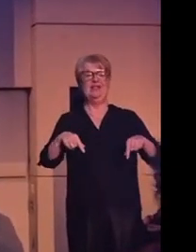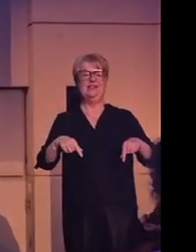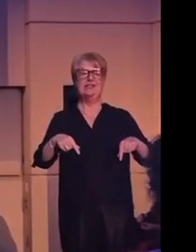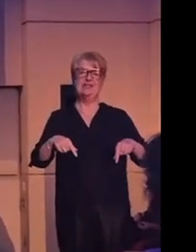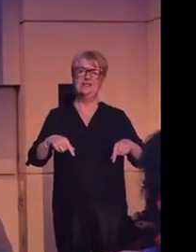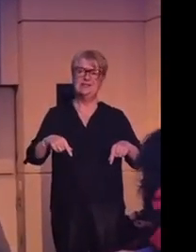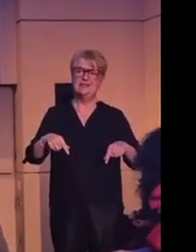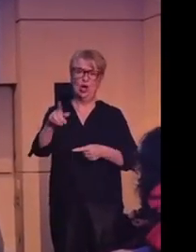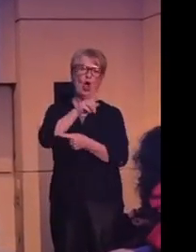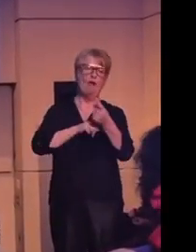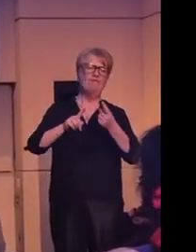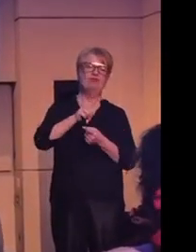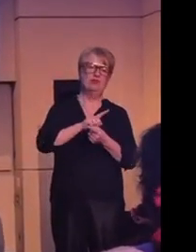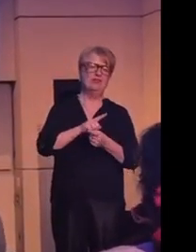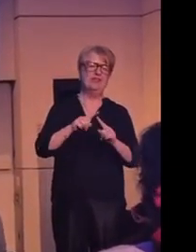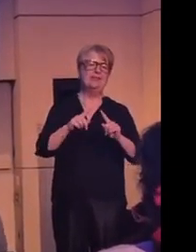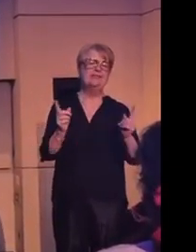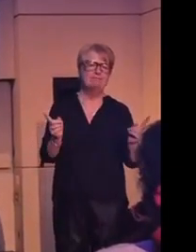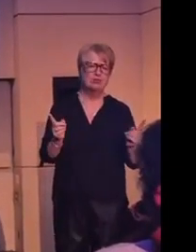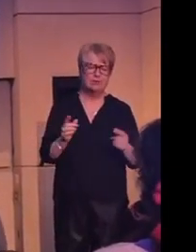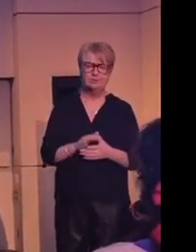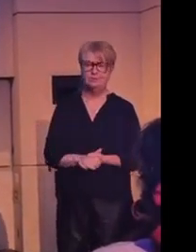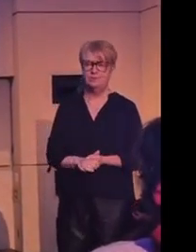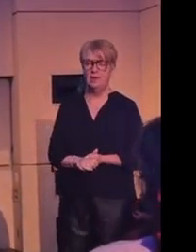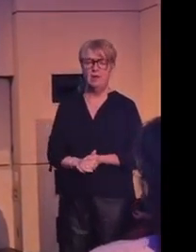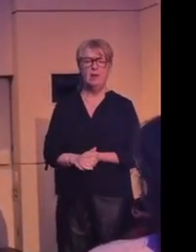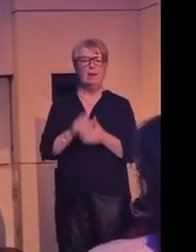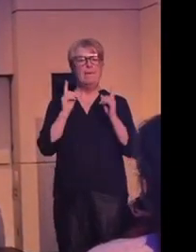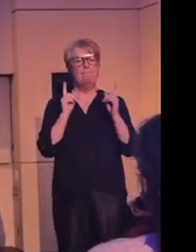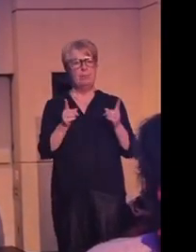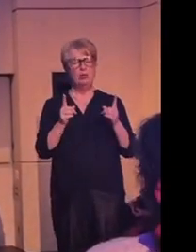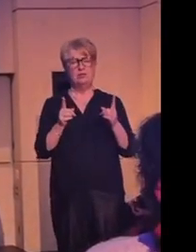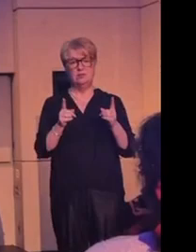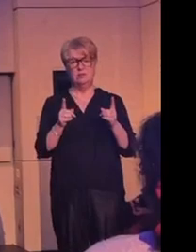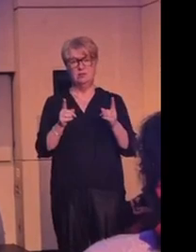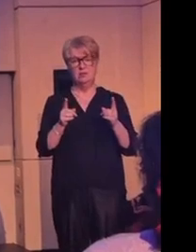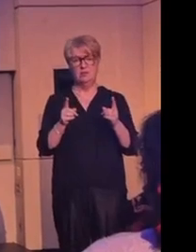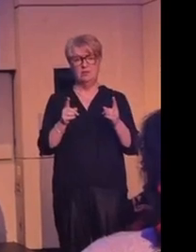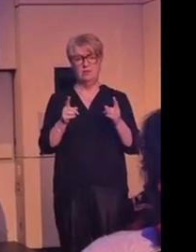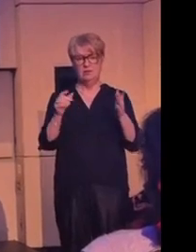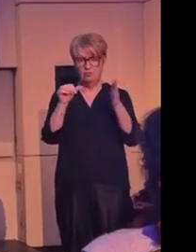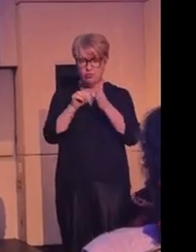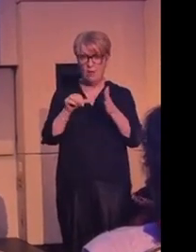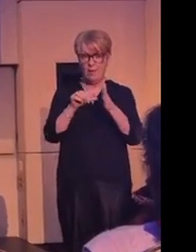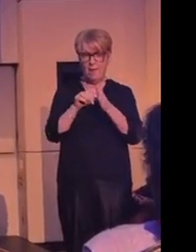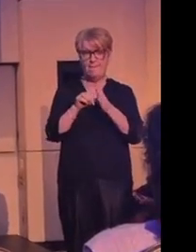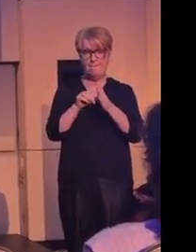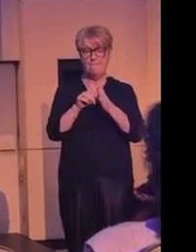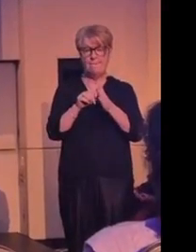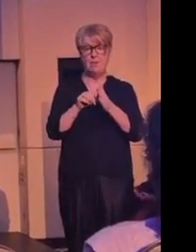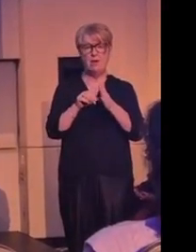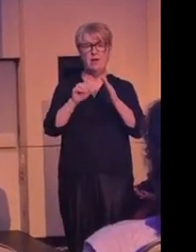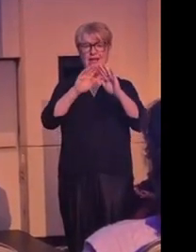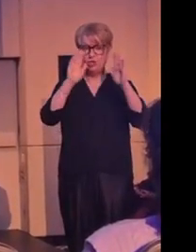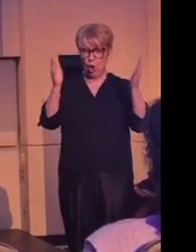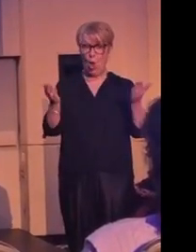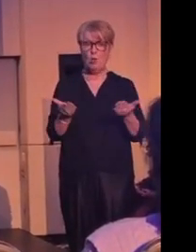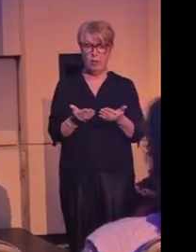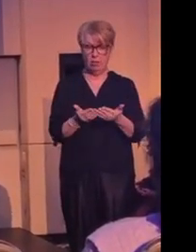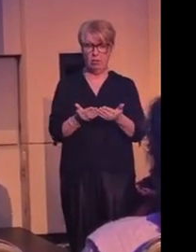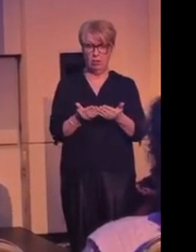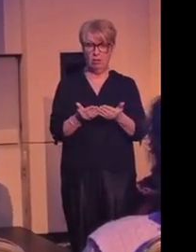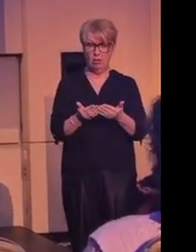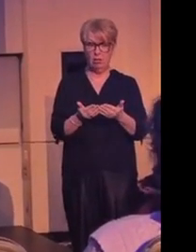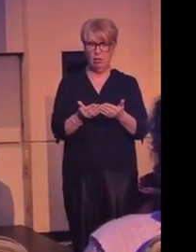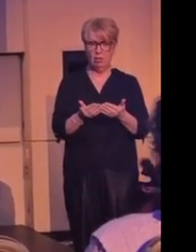setting. It is a huge global burden. 1.5 billion people with this problem, and nearly